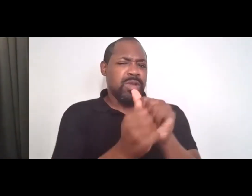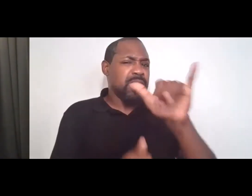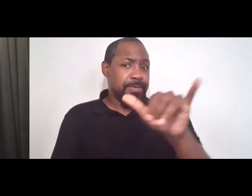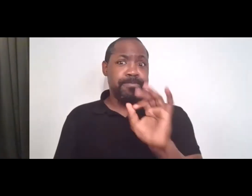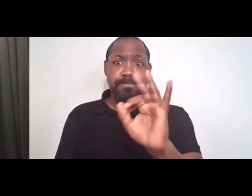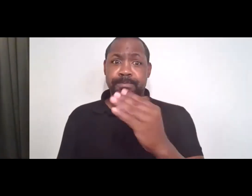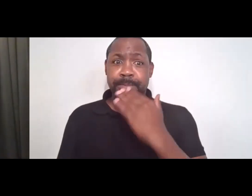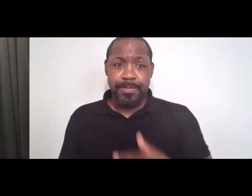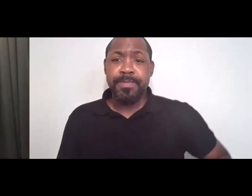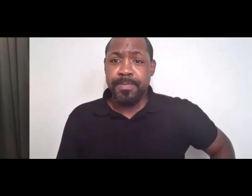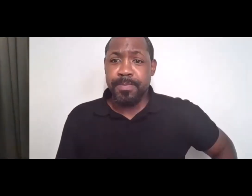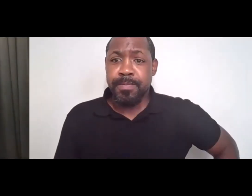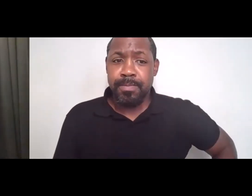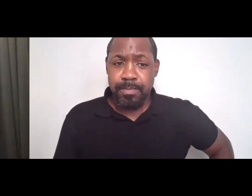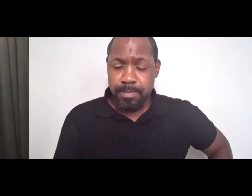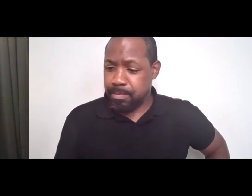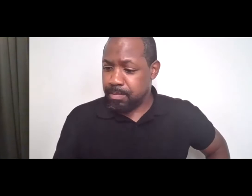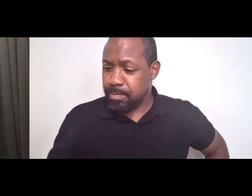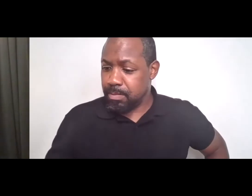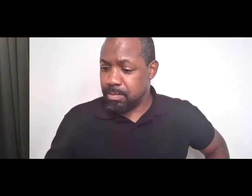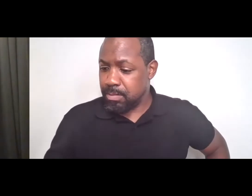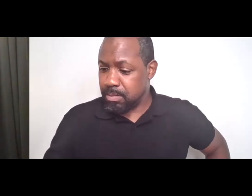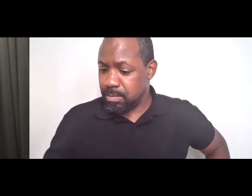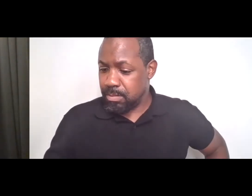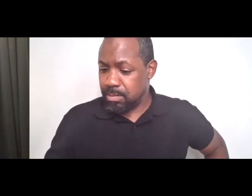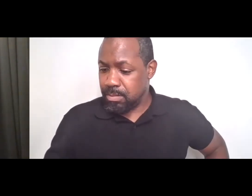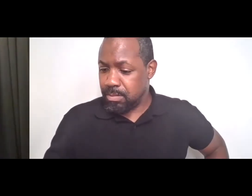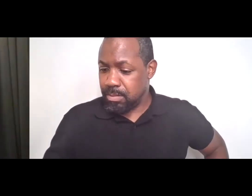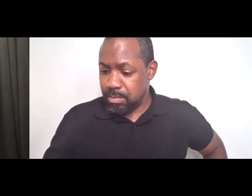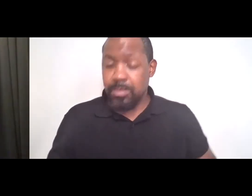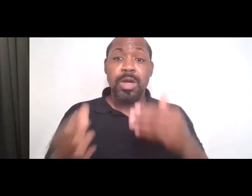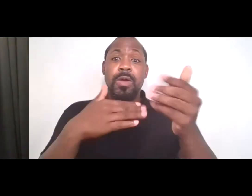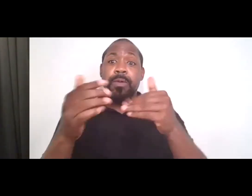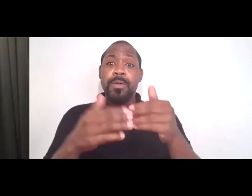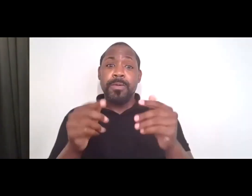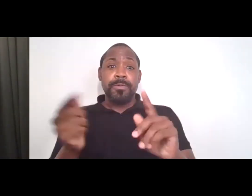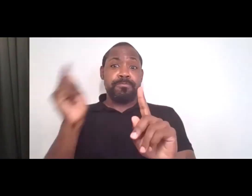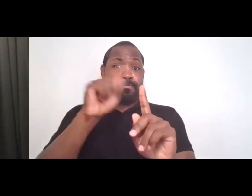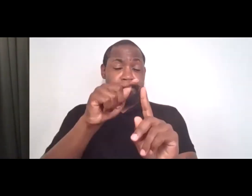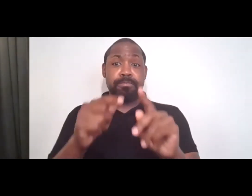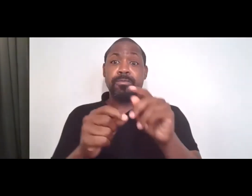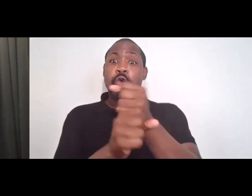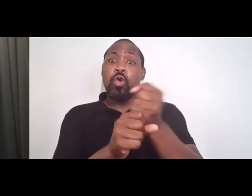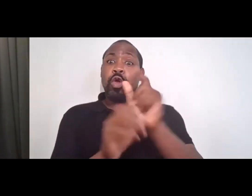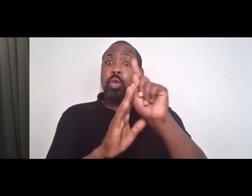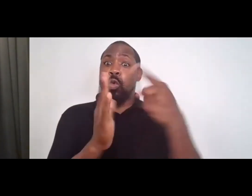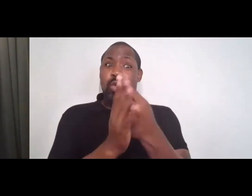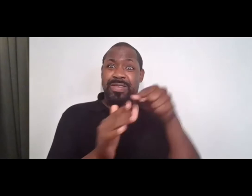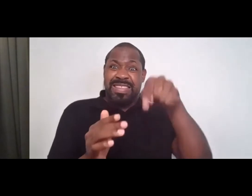who are working in the building, and those people are there. So I'm hoping we will have more to update you about. Okay,